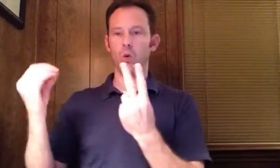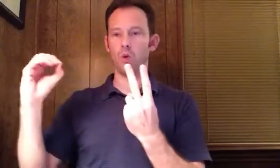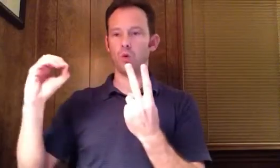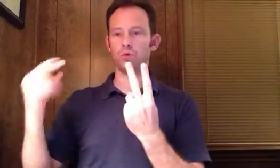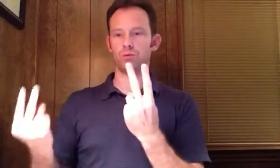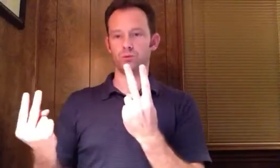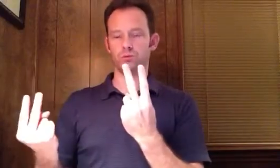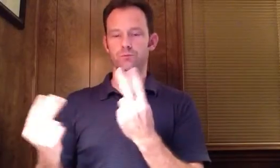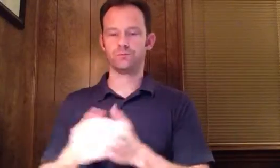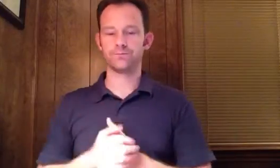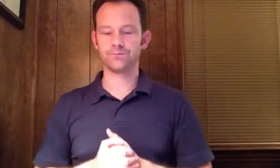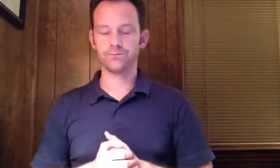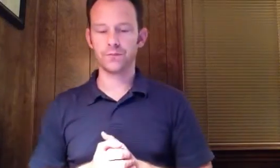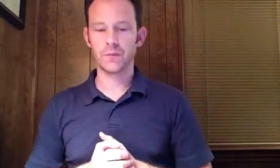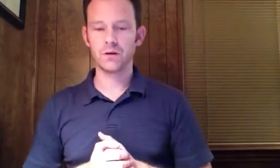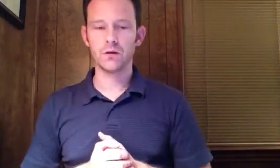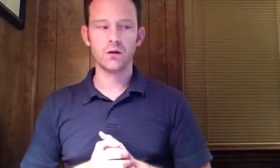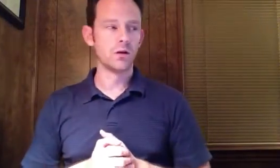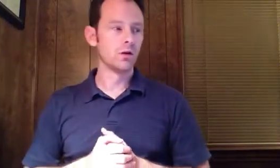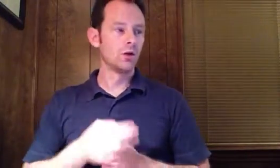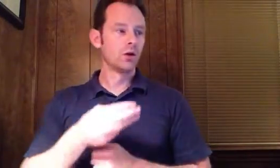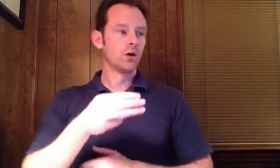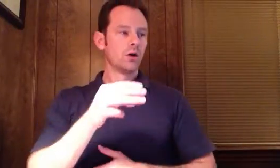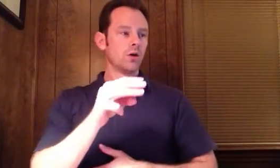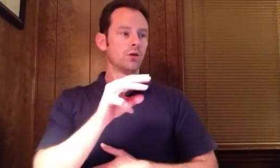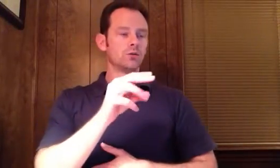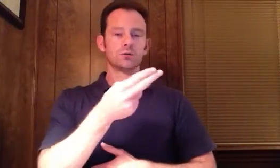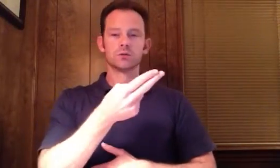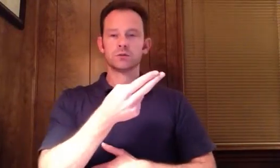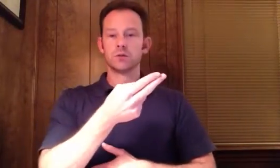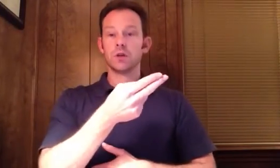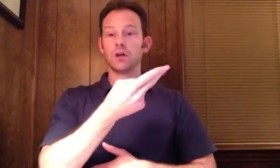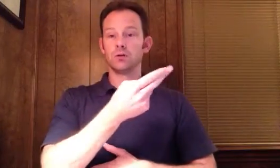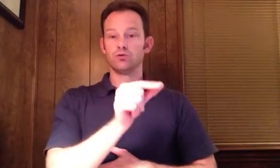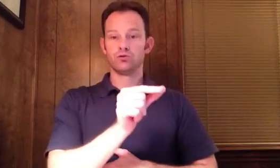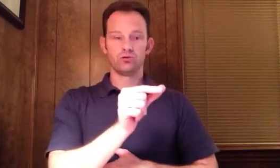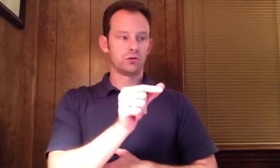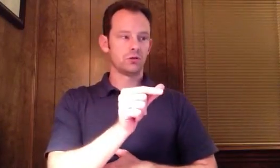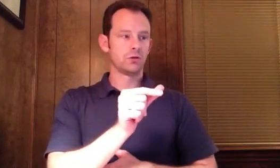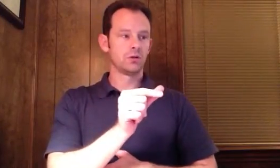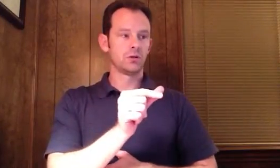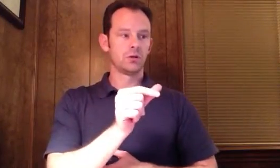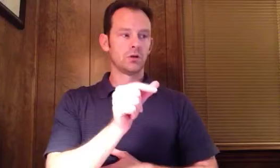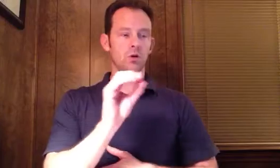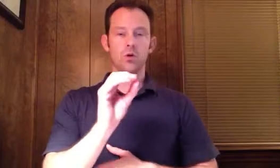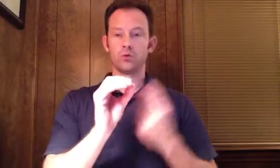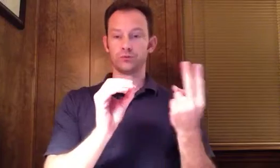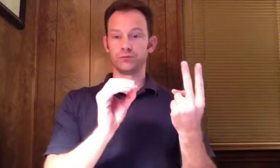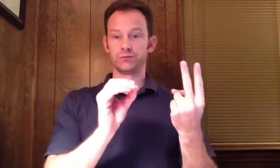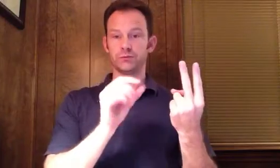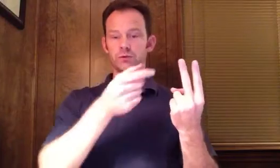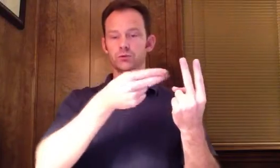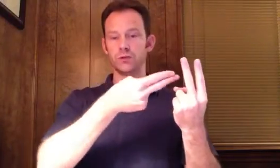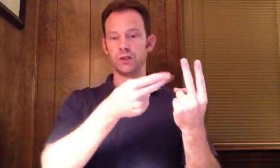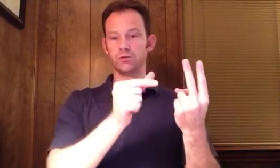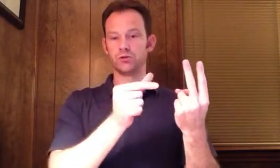Another example is mercury oxide. Now mercury oxide does decompose with heating. Strong heating of mercury oxide breaks it down into mercury, a